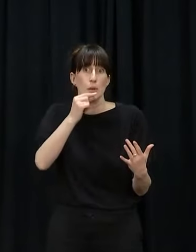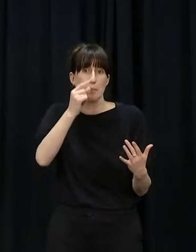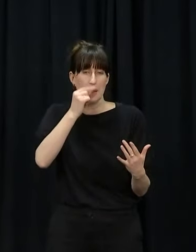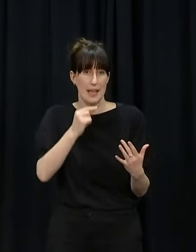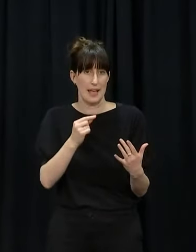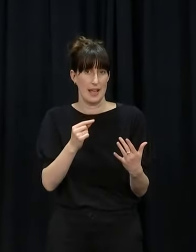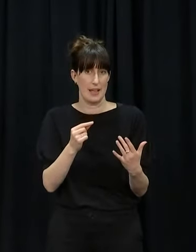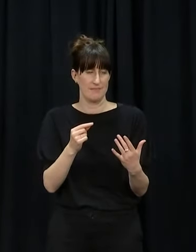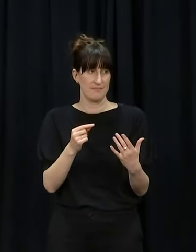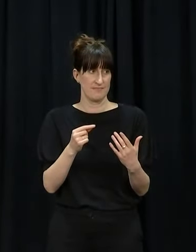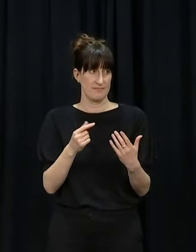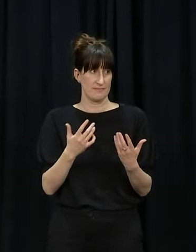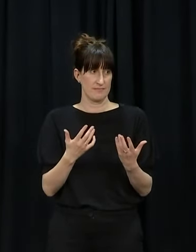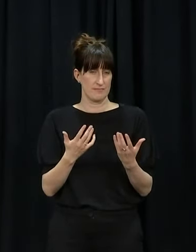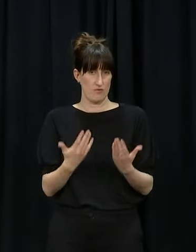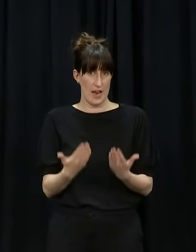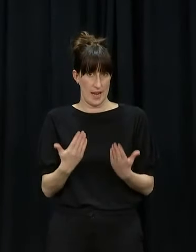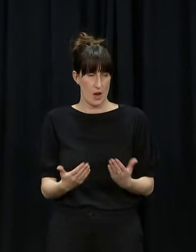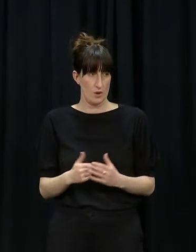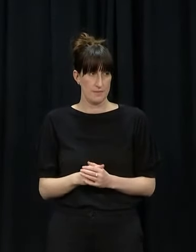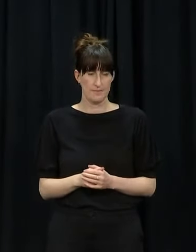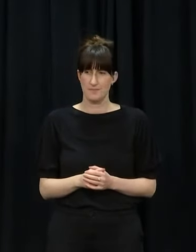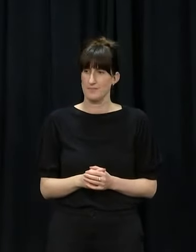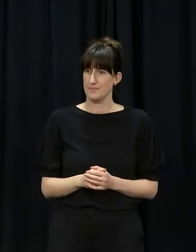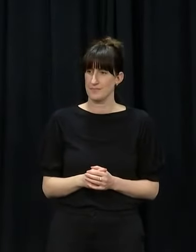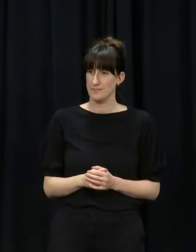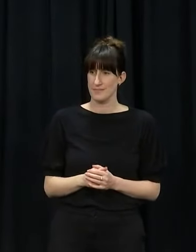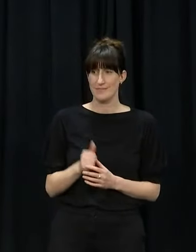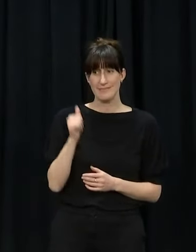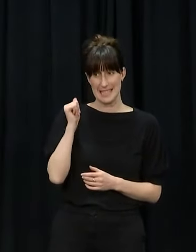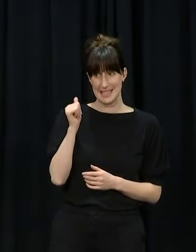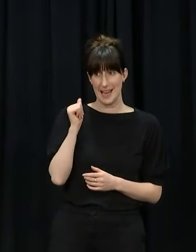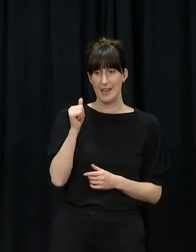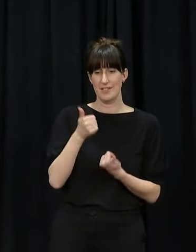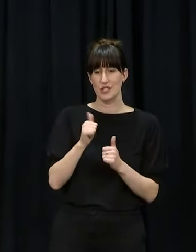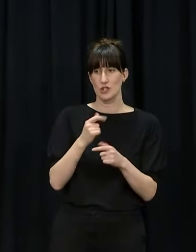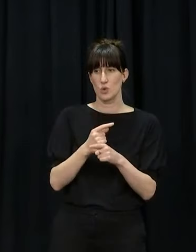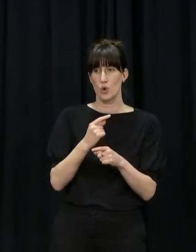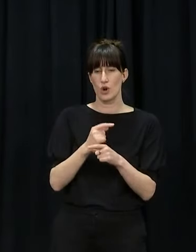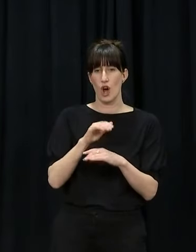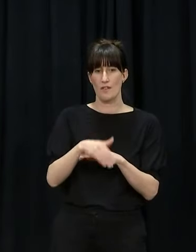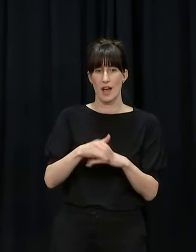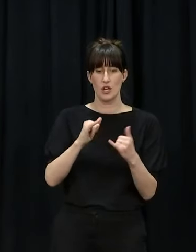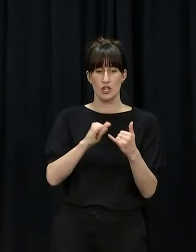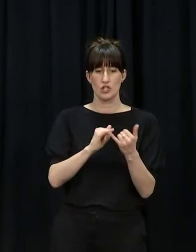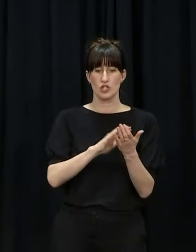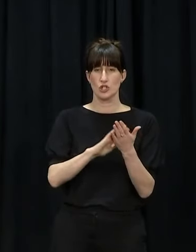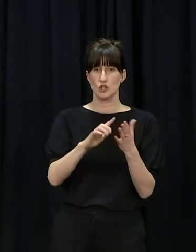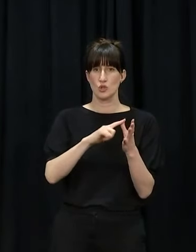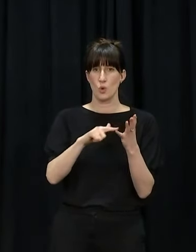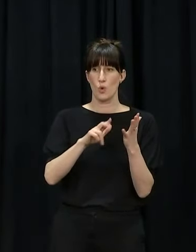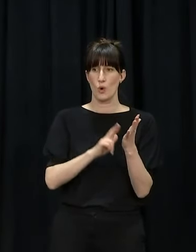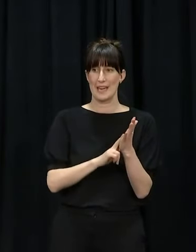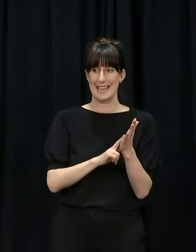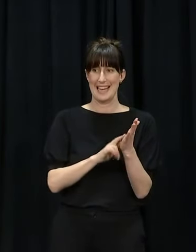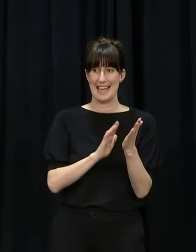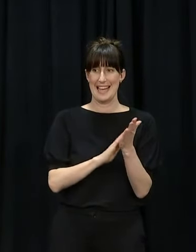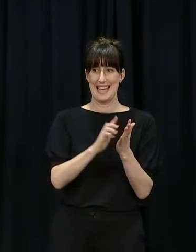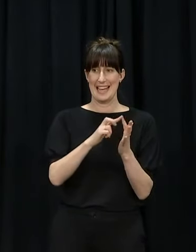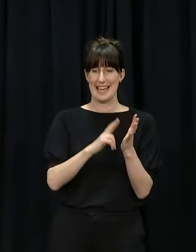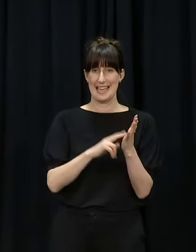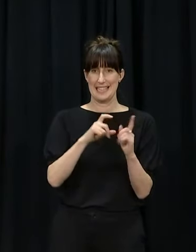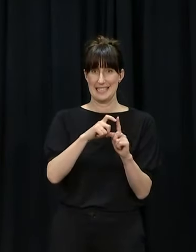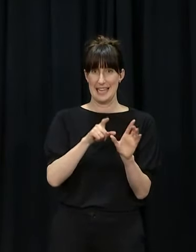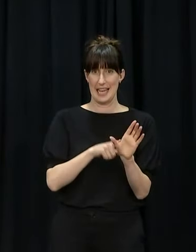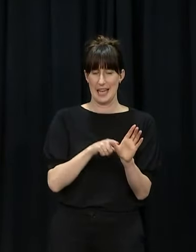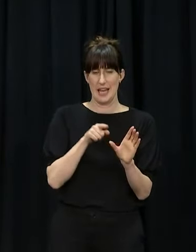now? Actually, I talked about some of the early modelling from Sean Henley yesterday. I got sort of some updated